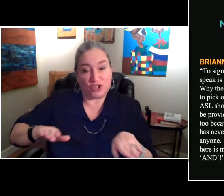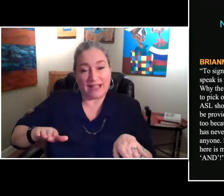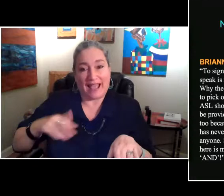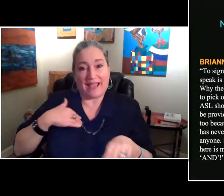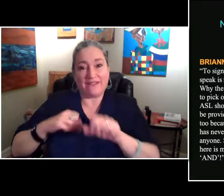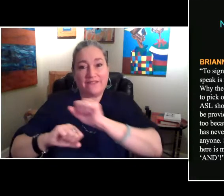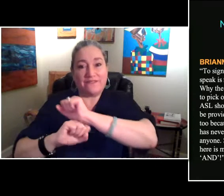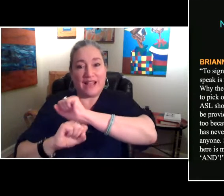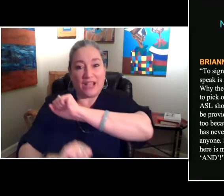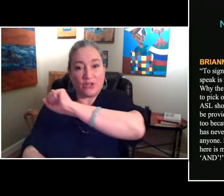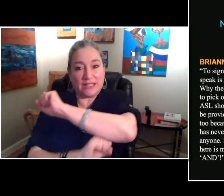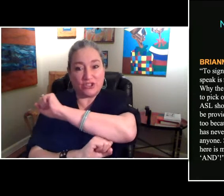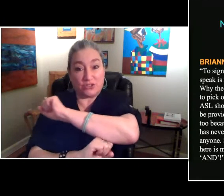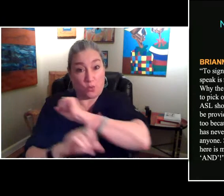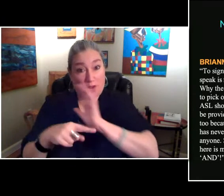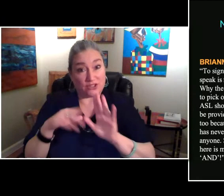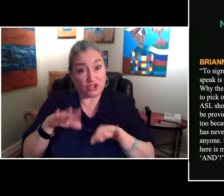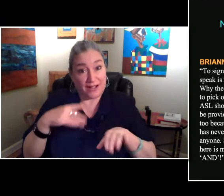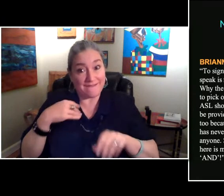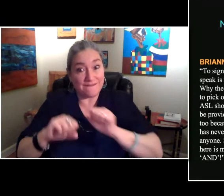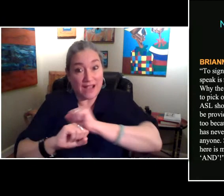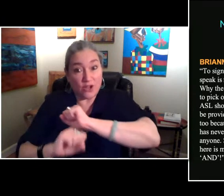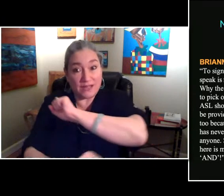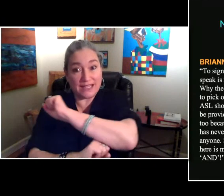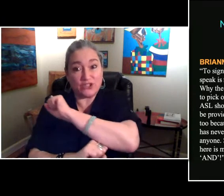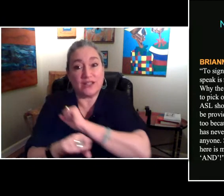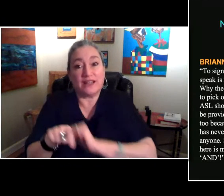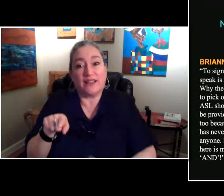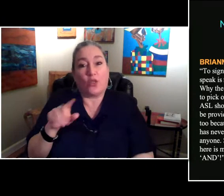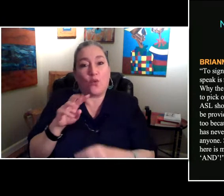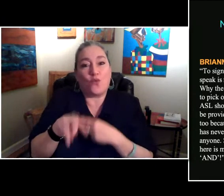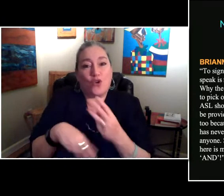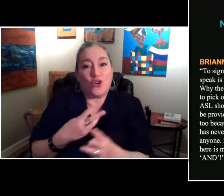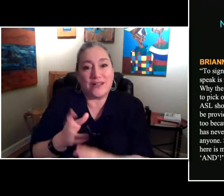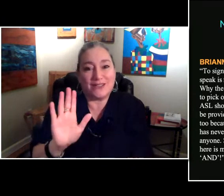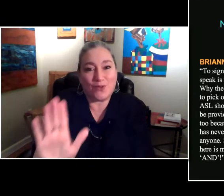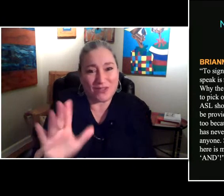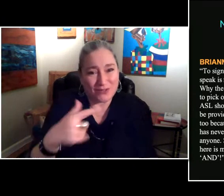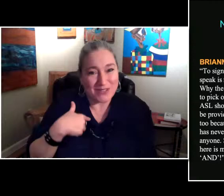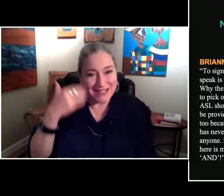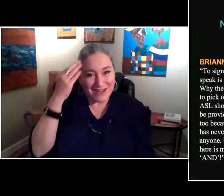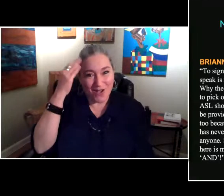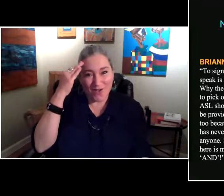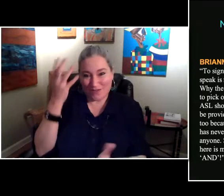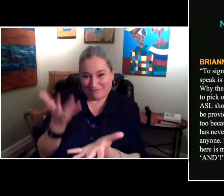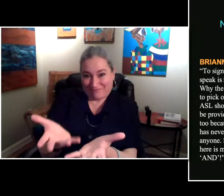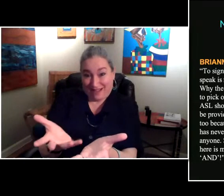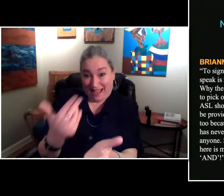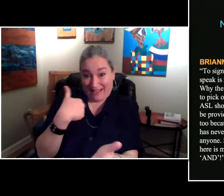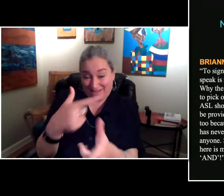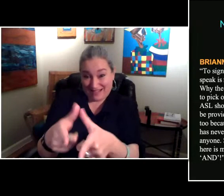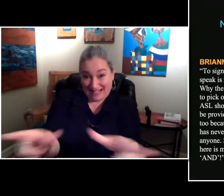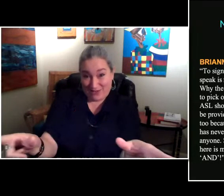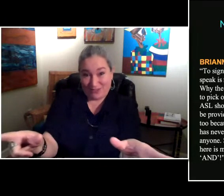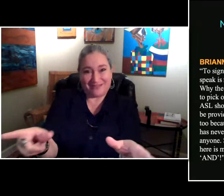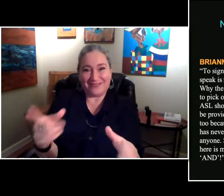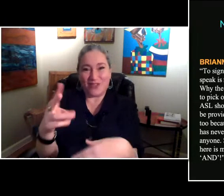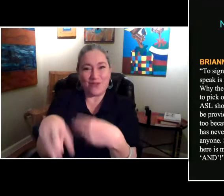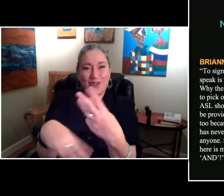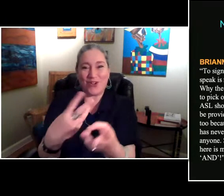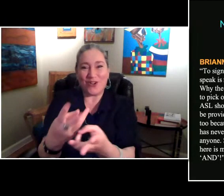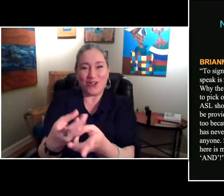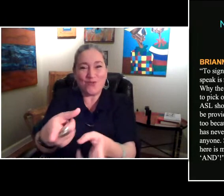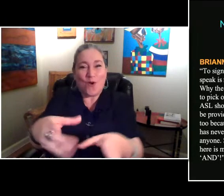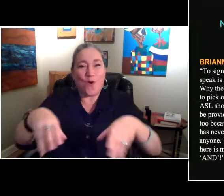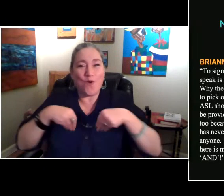deaf professionals, know that once deaf children have the foundation of language, we then tell them, the world is yours.